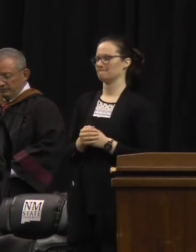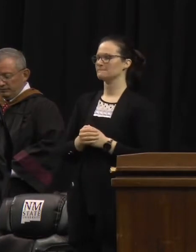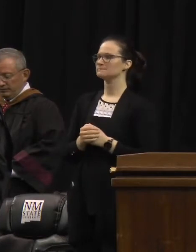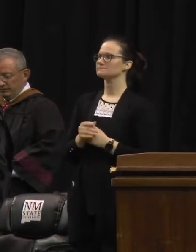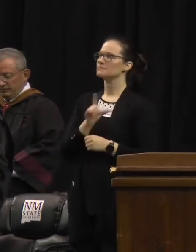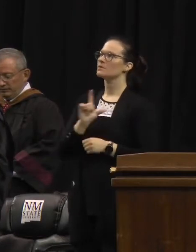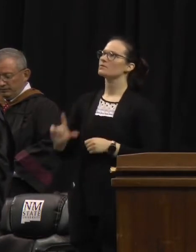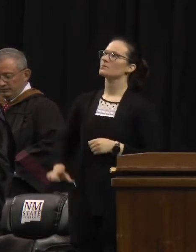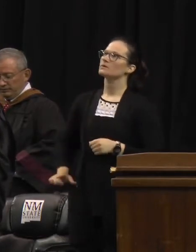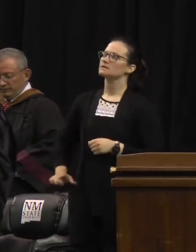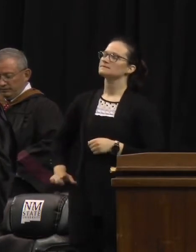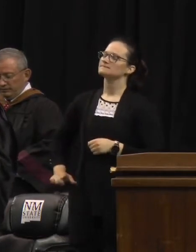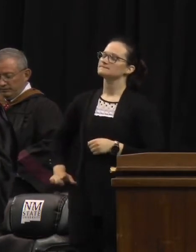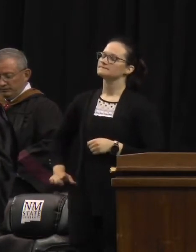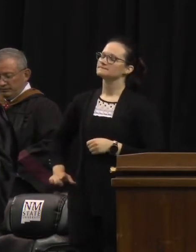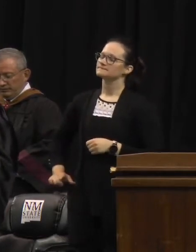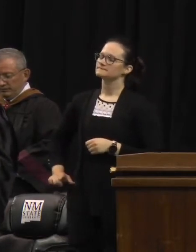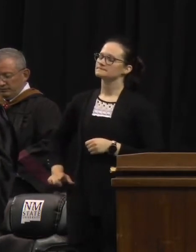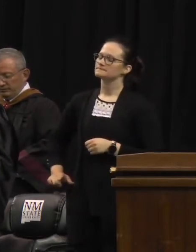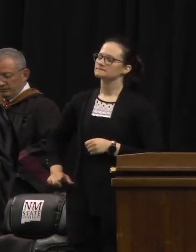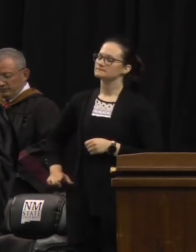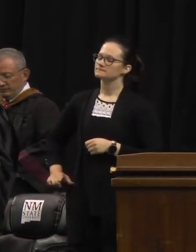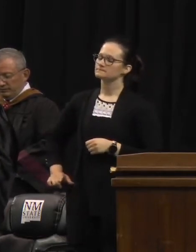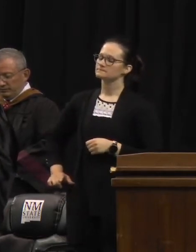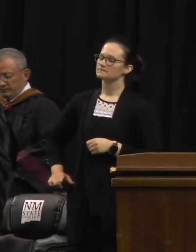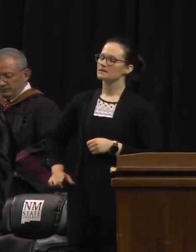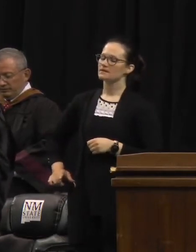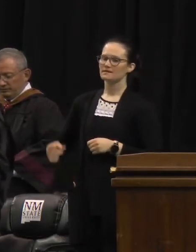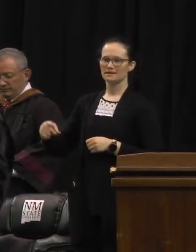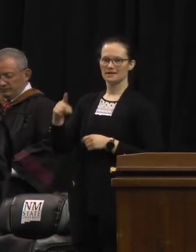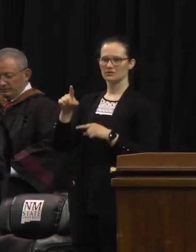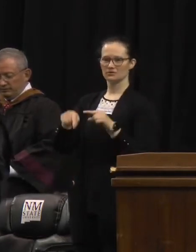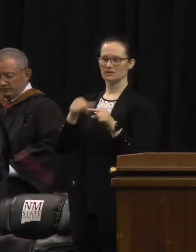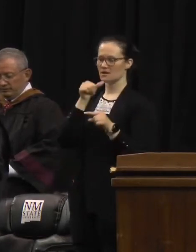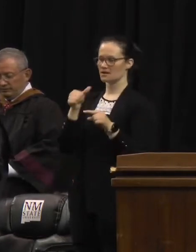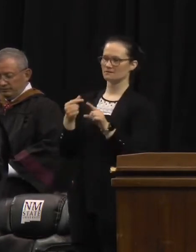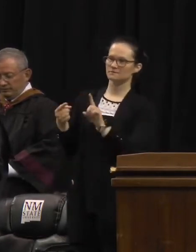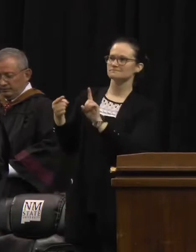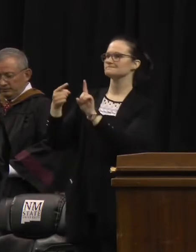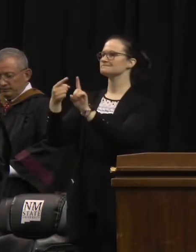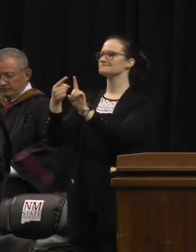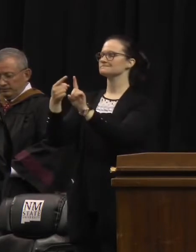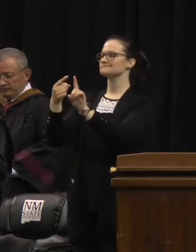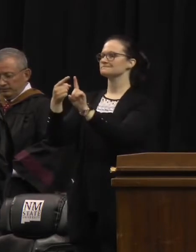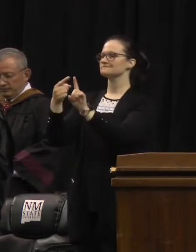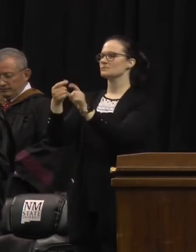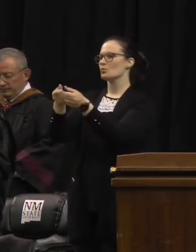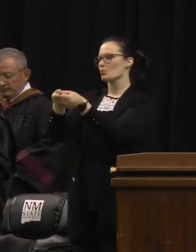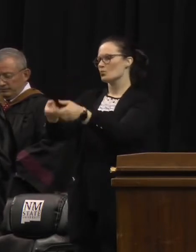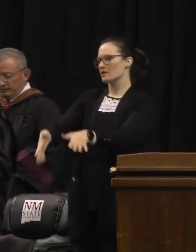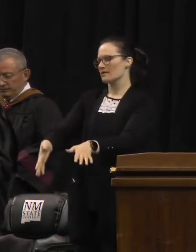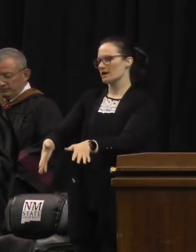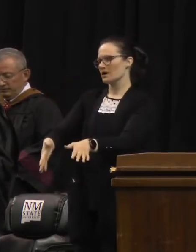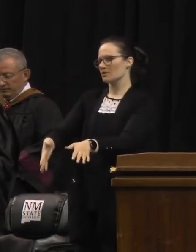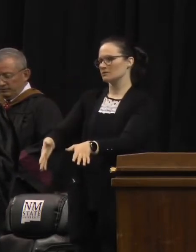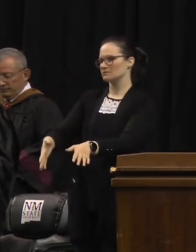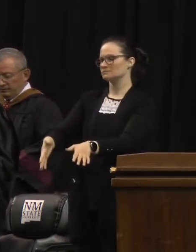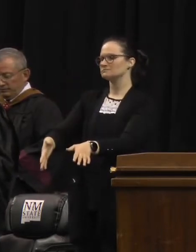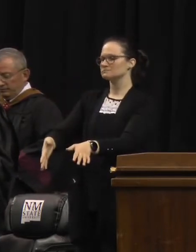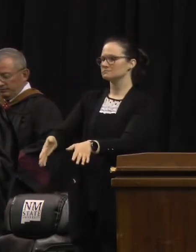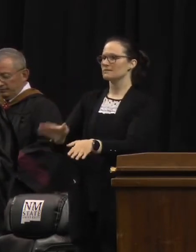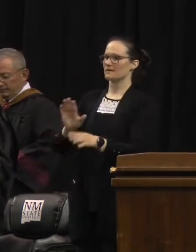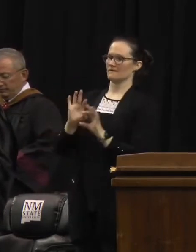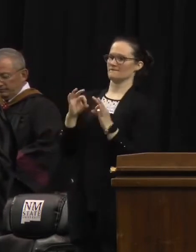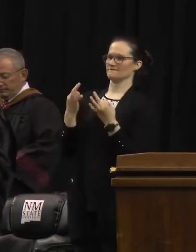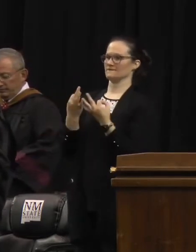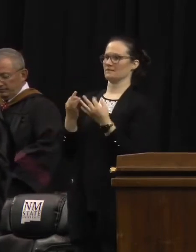Lord, they could not have done what they have accomplished without their love and